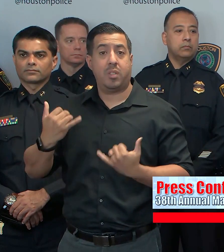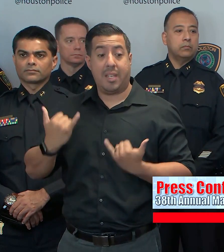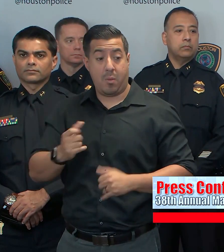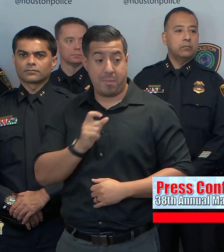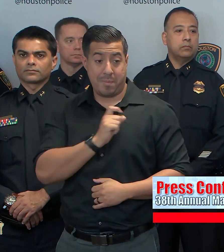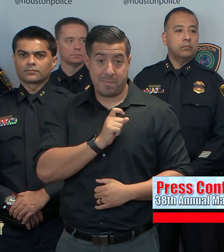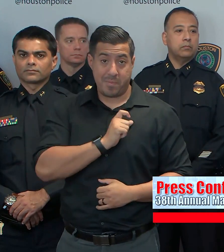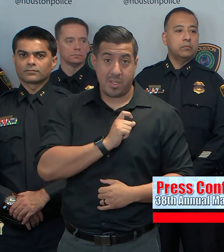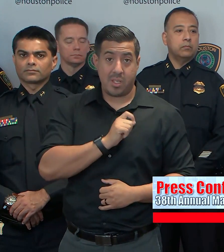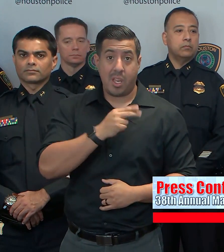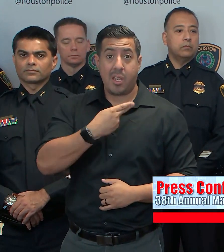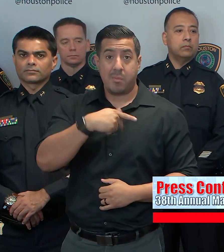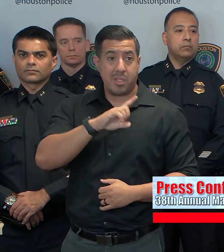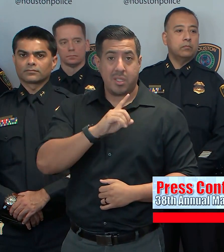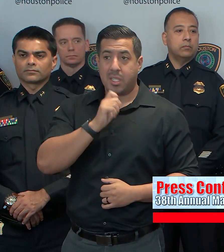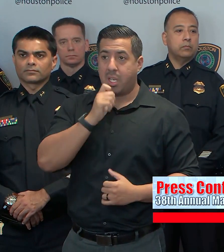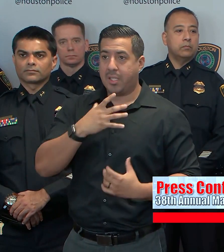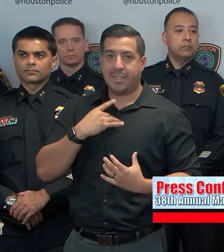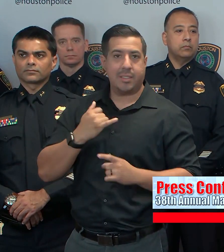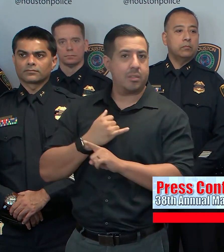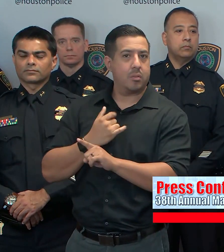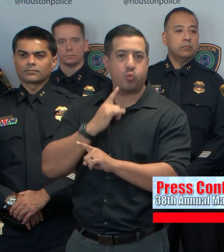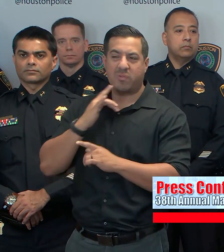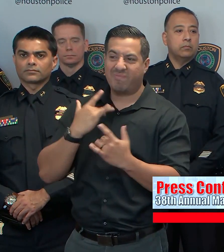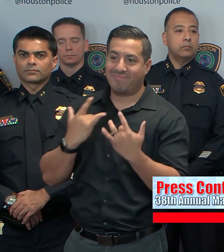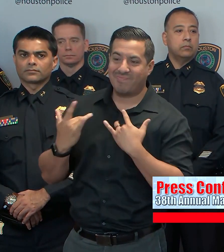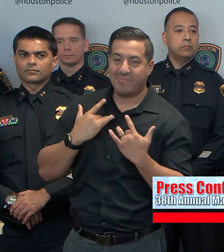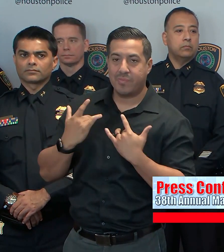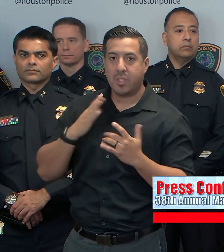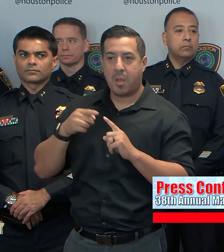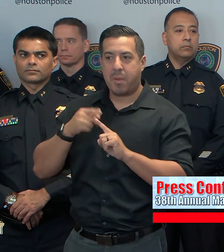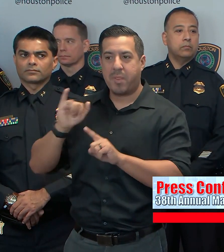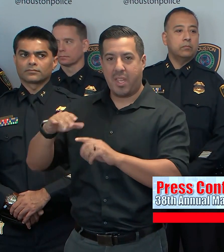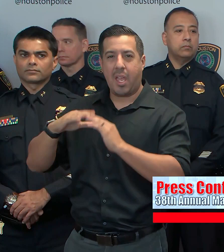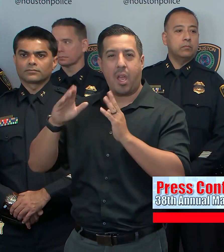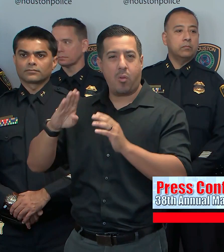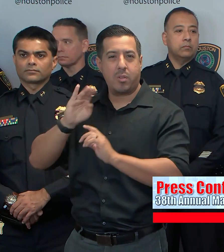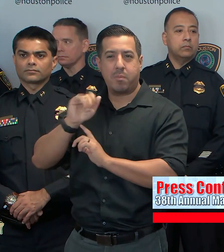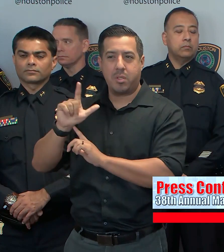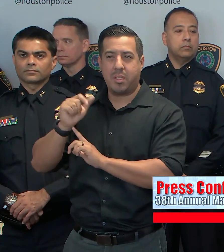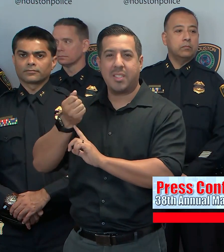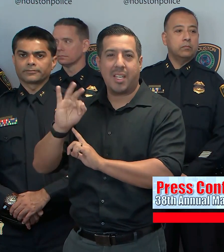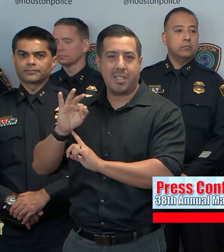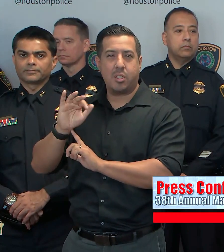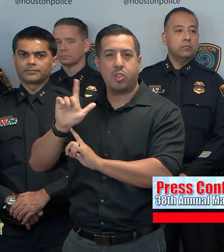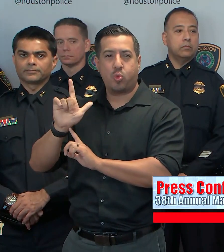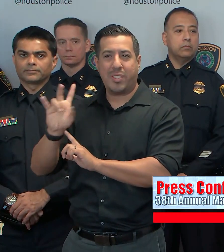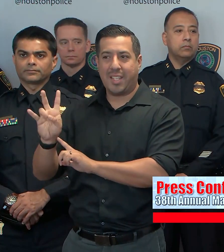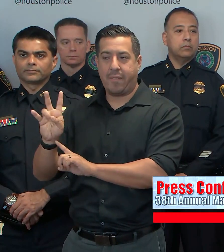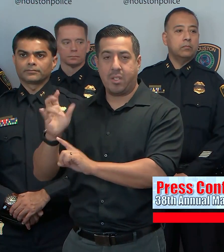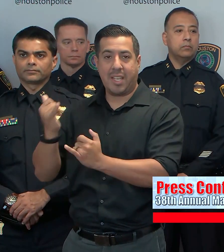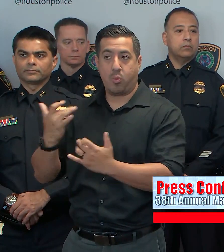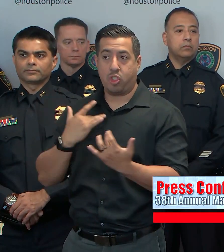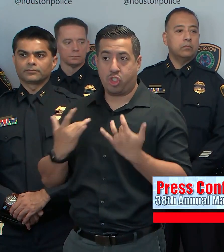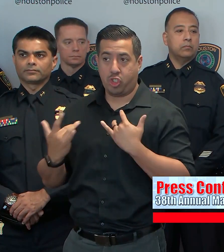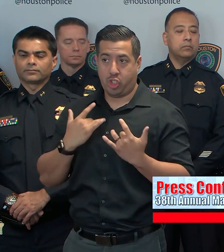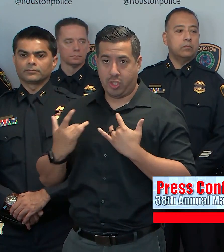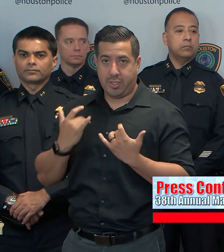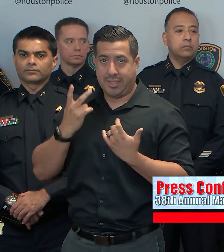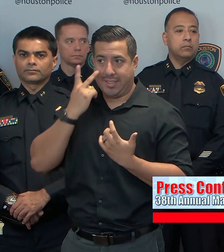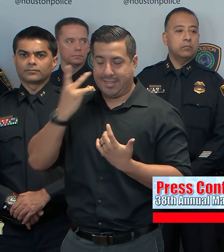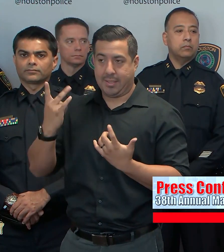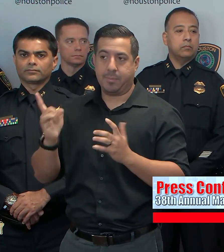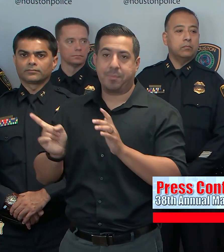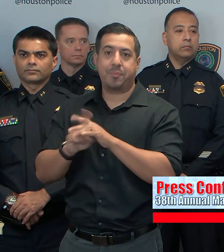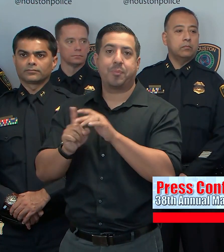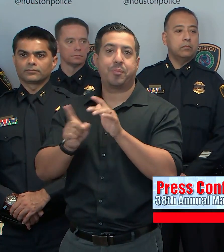HPD, spoke against and raised concerns about House Bill 1927. Those concerns have come to the light of